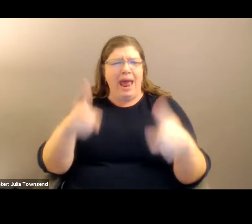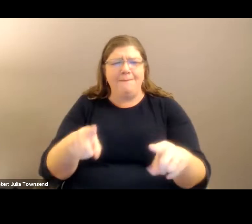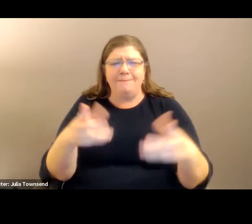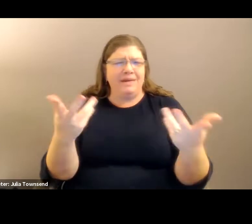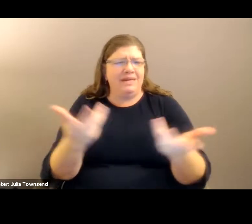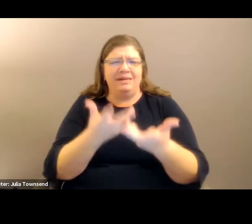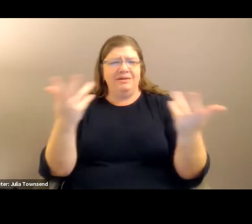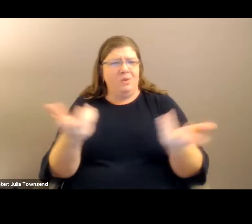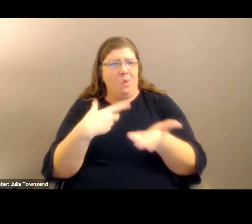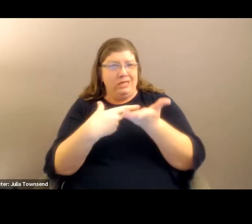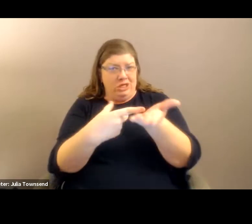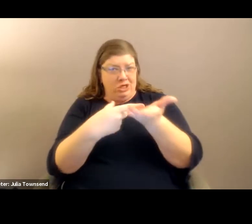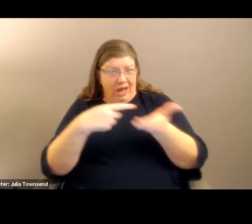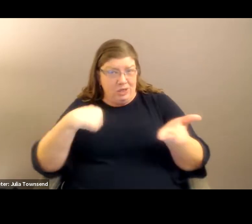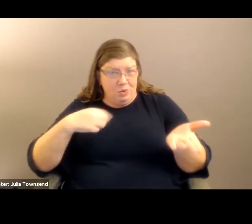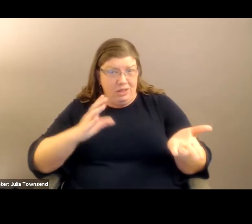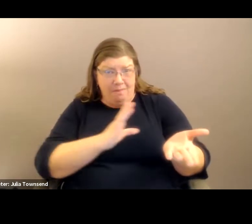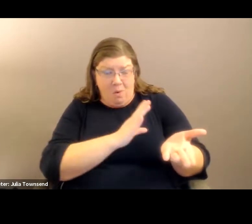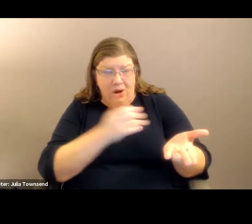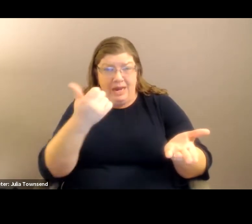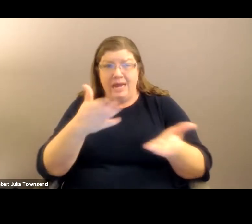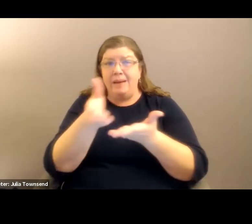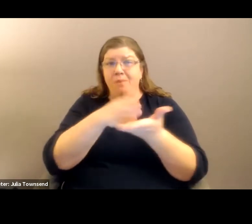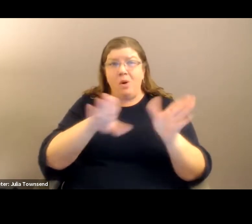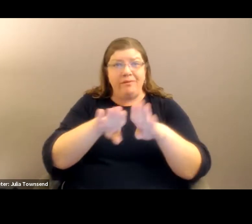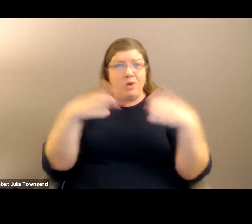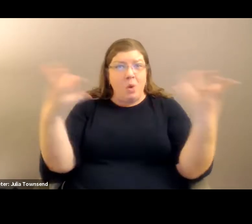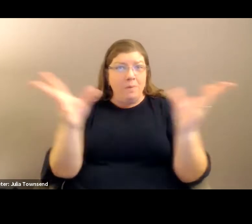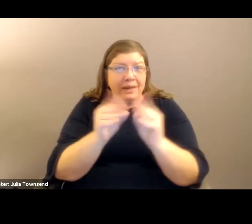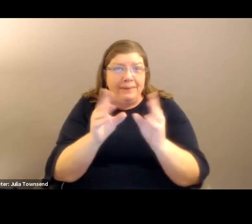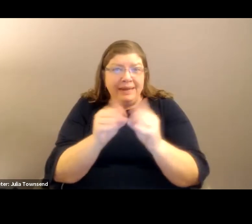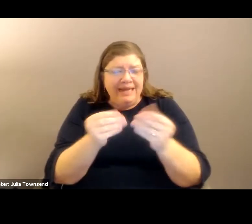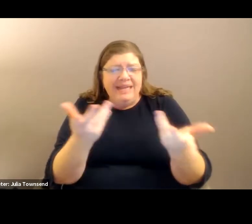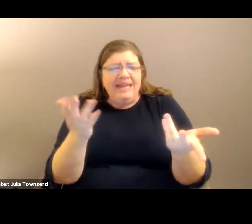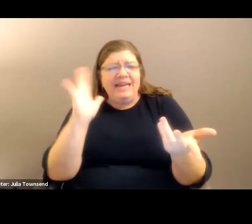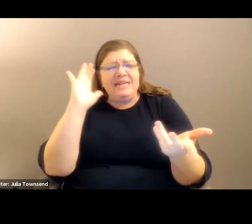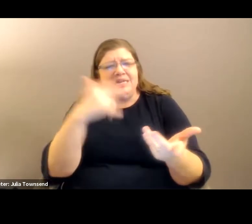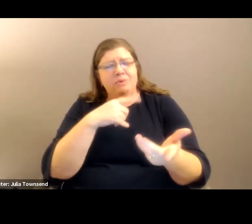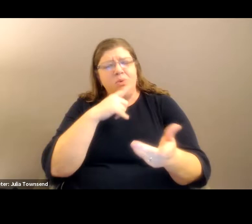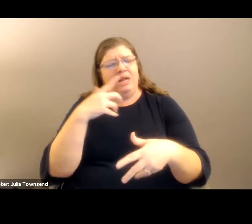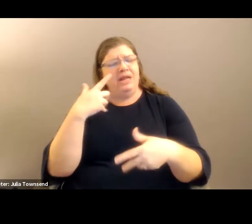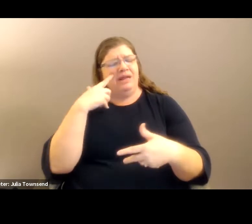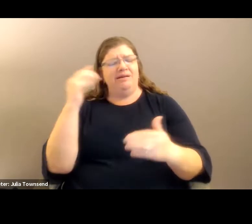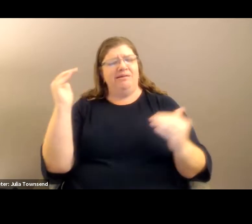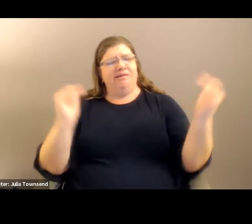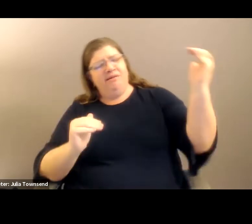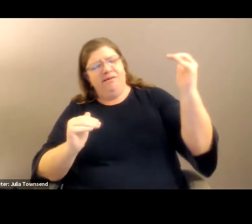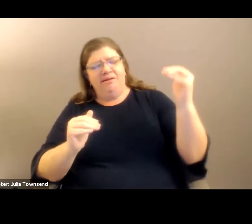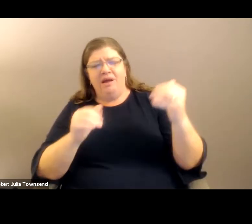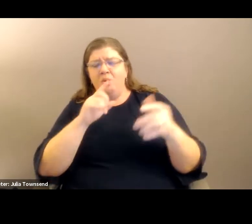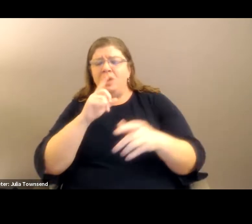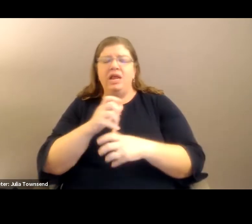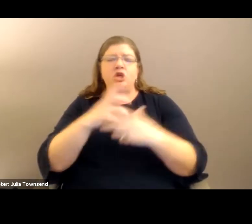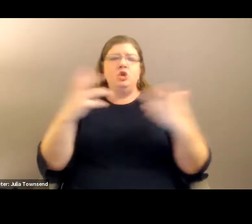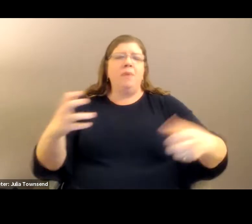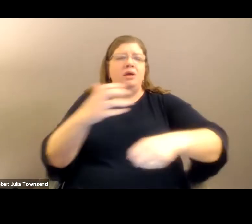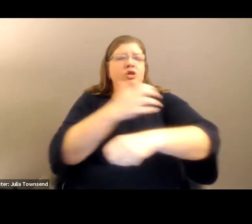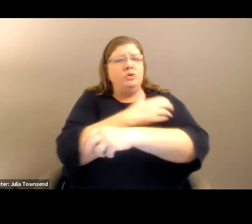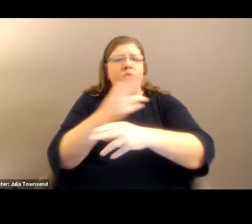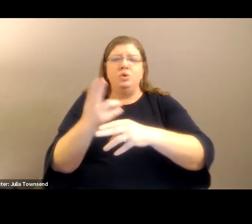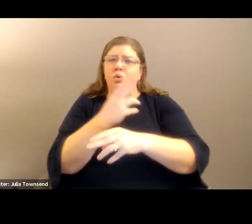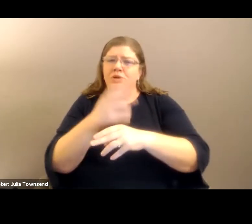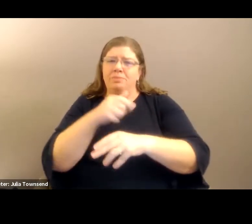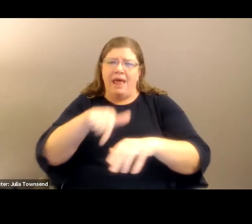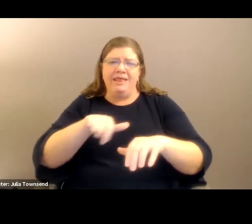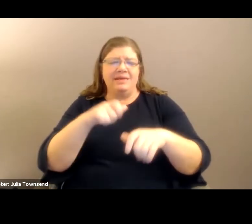Was this discussed with this board as any part of an open meeting? This seems very top heavy and an overreach by this administration. I